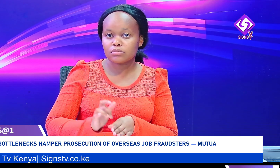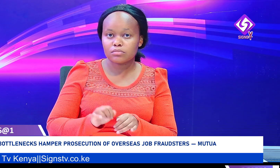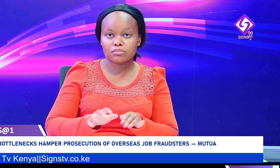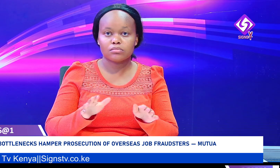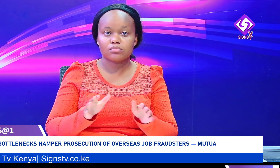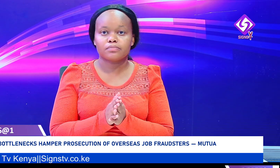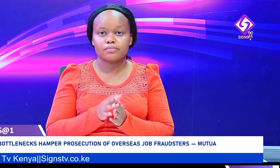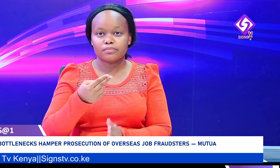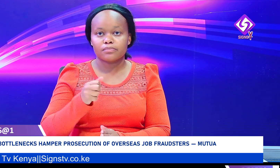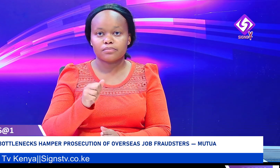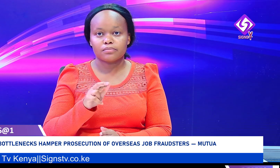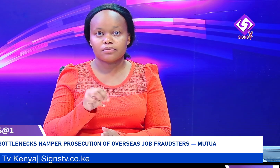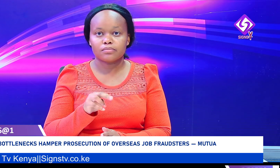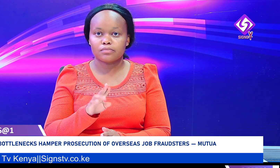compliance, Professor James